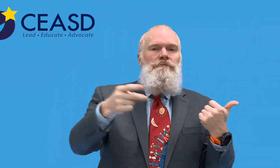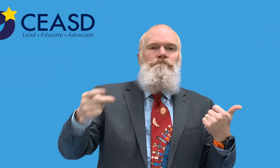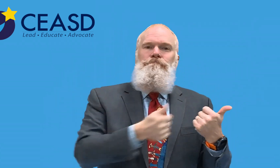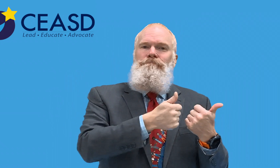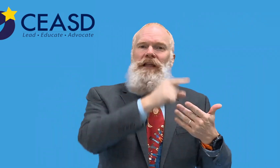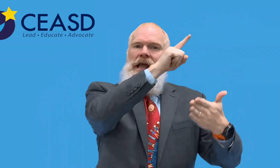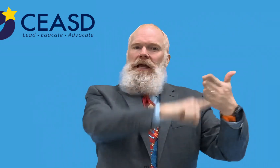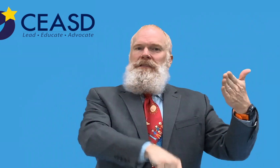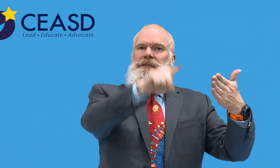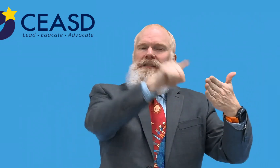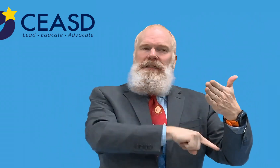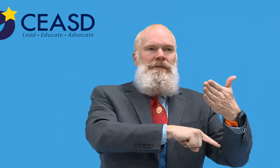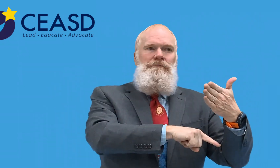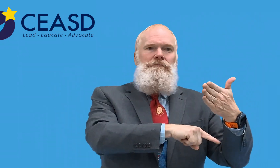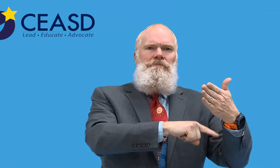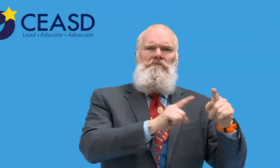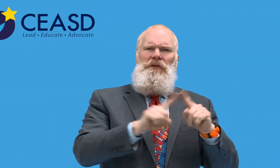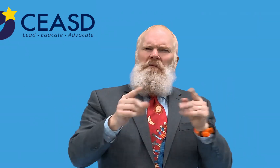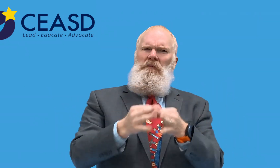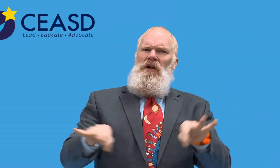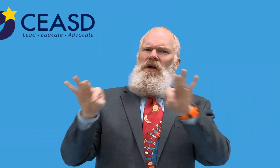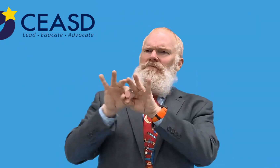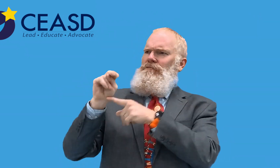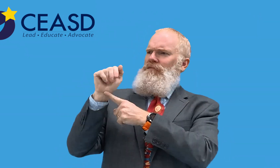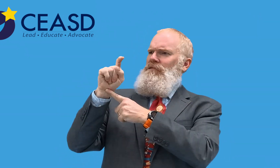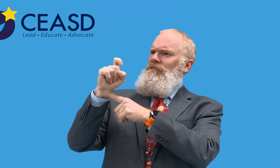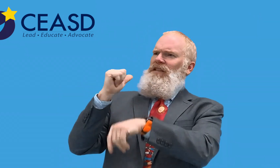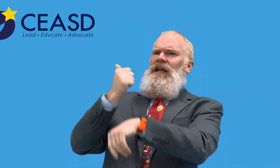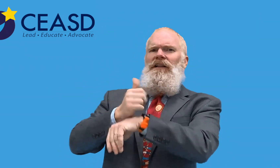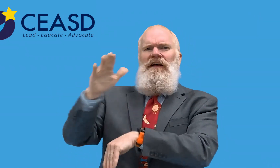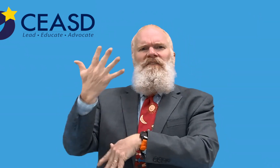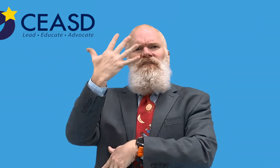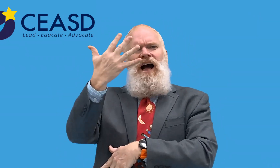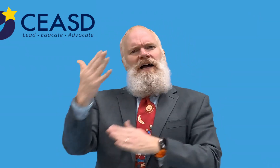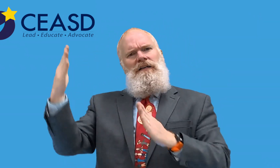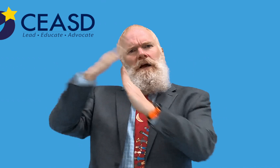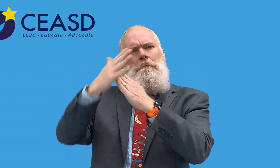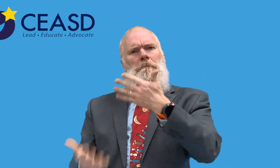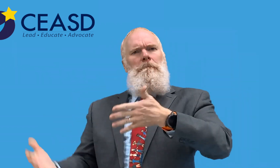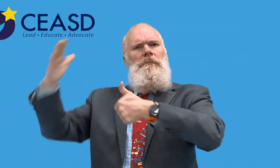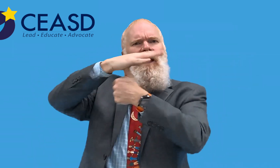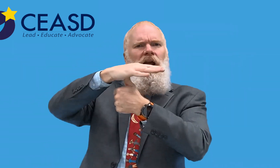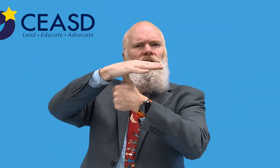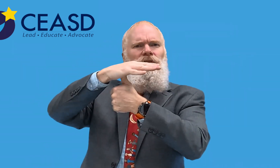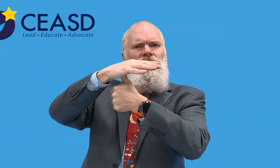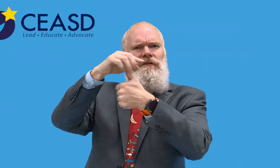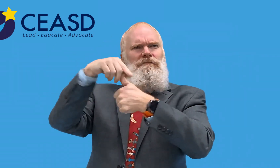presence. However, unfortunately, it was canceled. NAD set their top 5 priorities, which inform NAD's